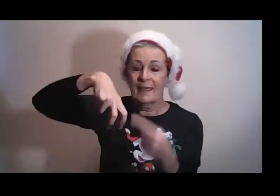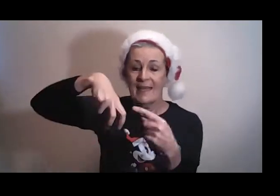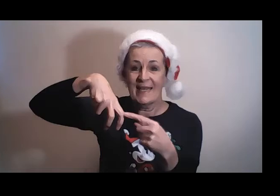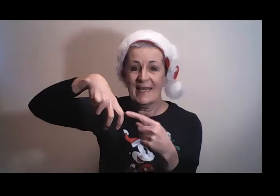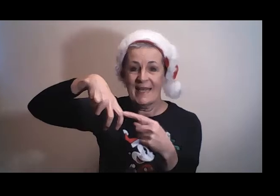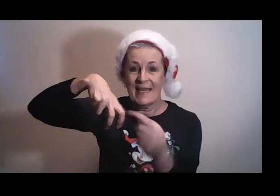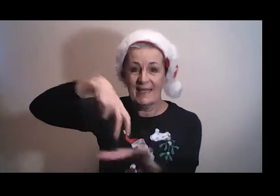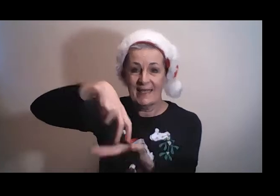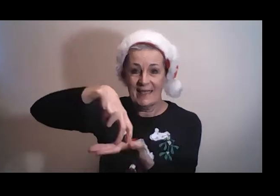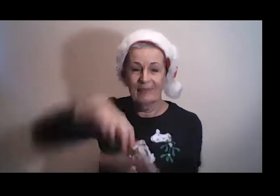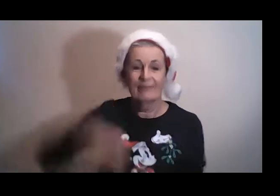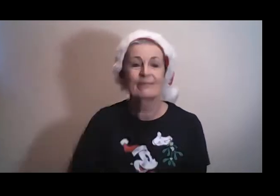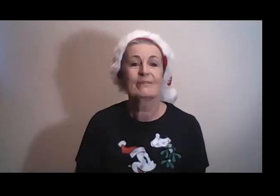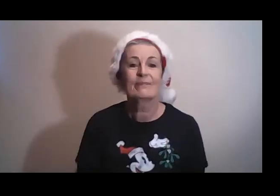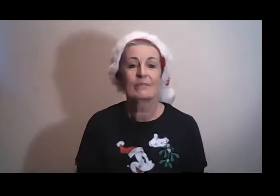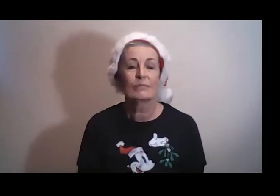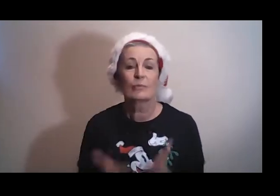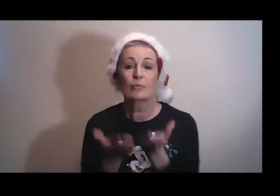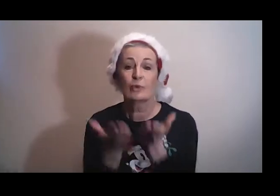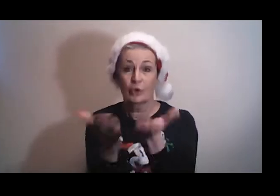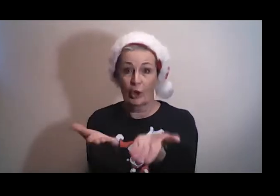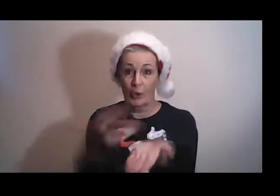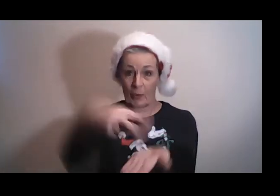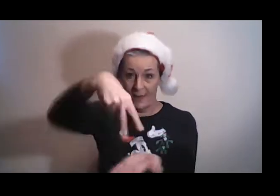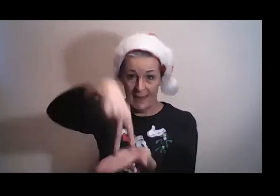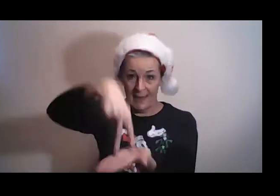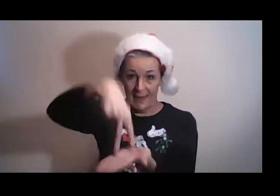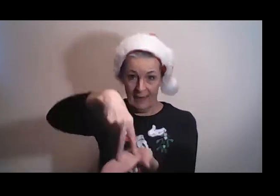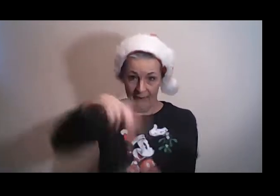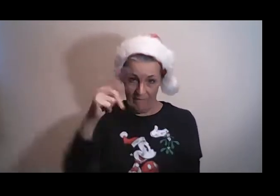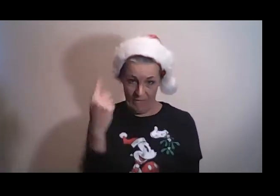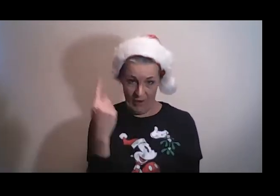exercise first, and then I'll show you how you can adapt it when you're sitting down.